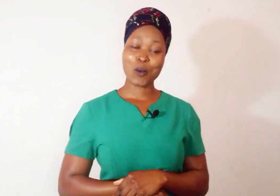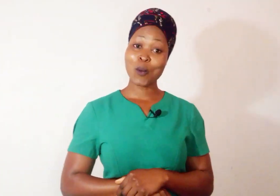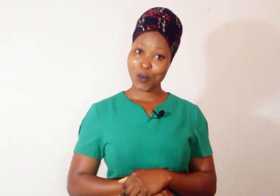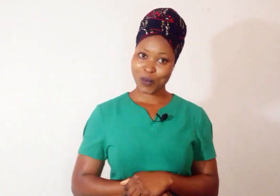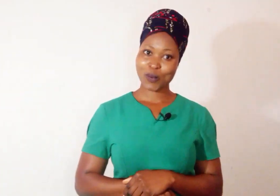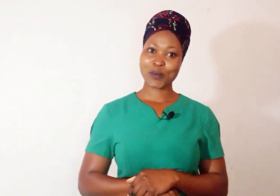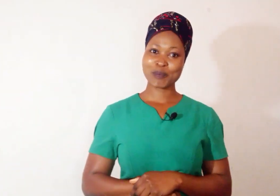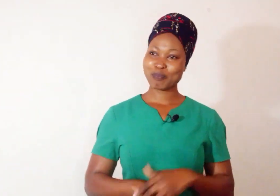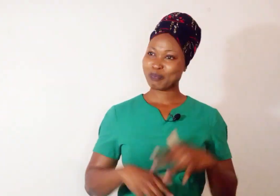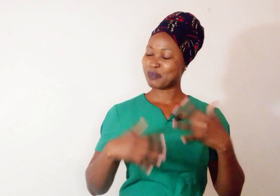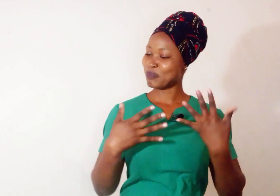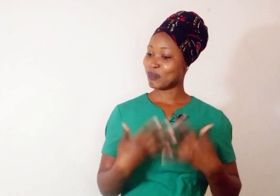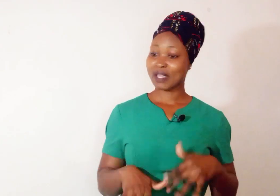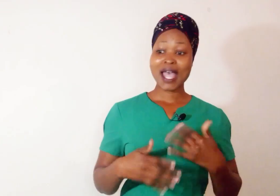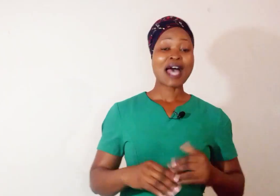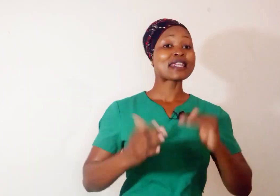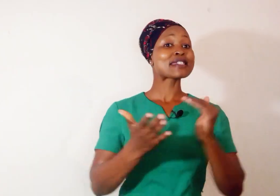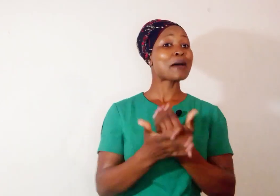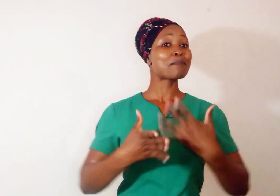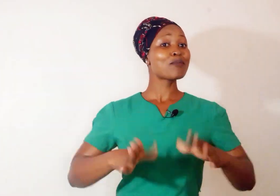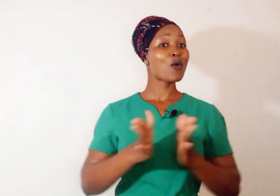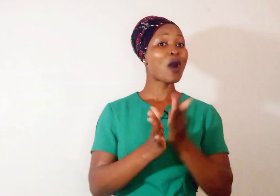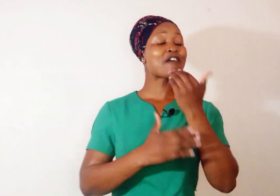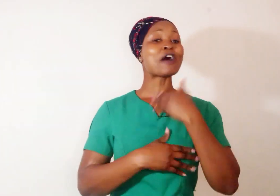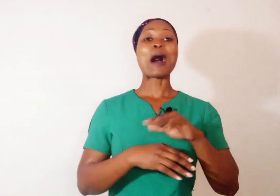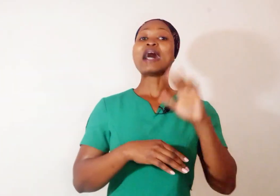Ooh. There's some people who have